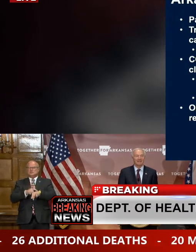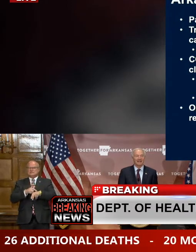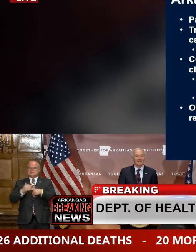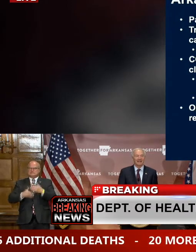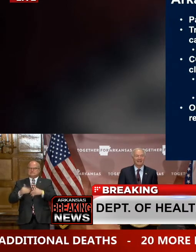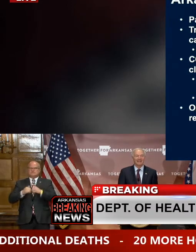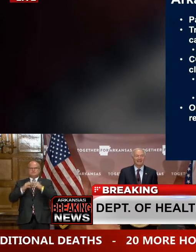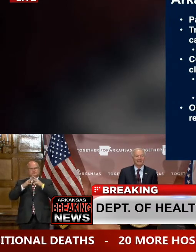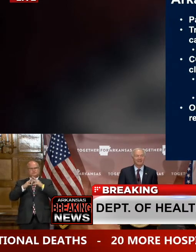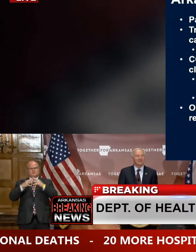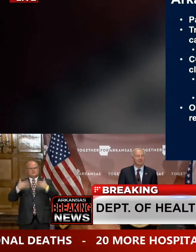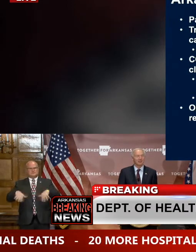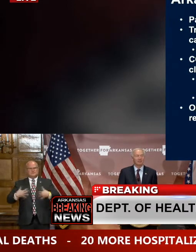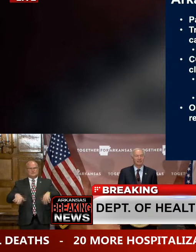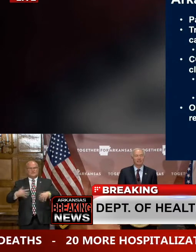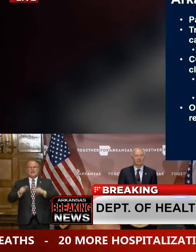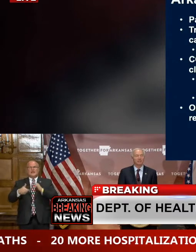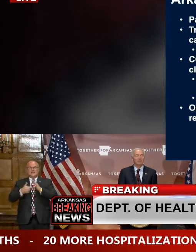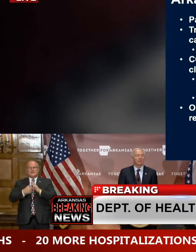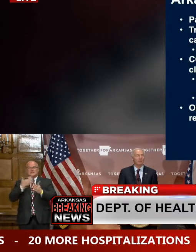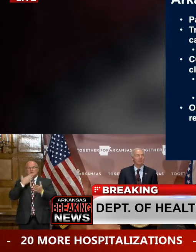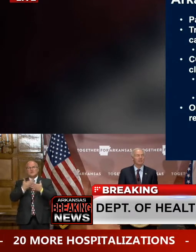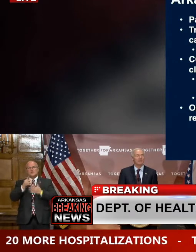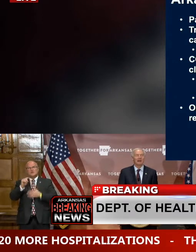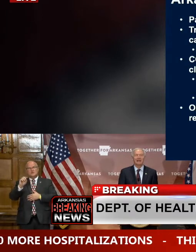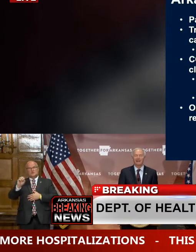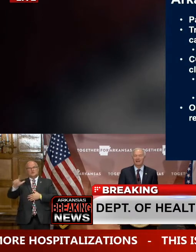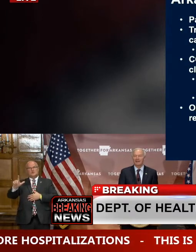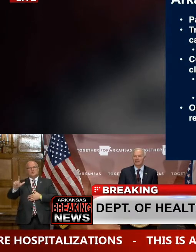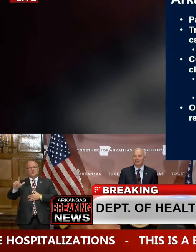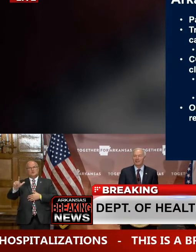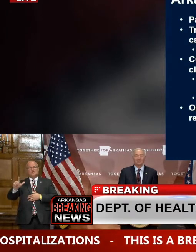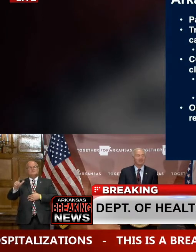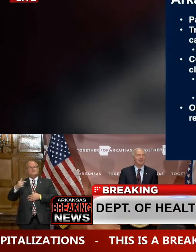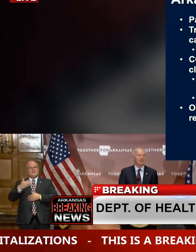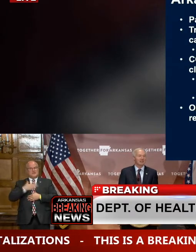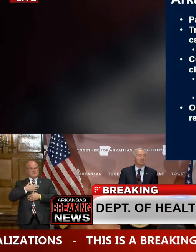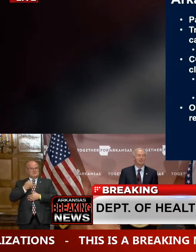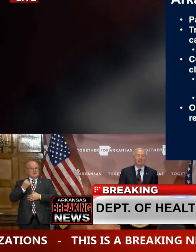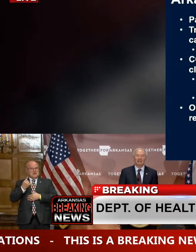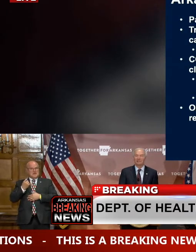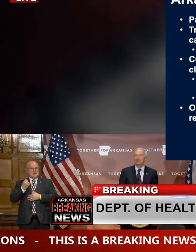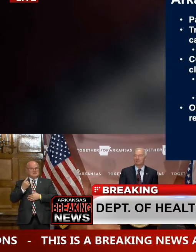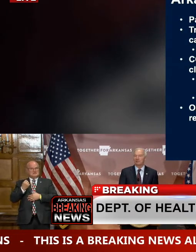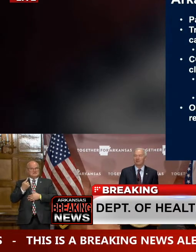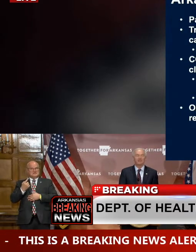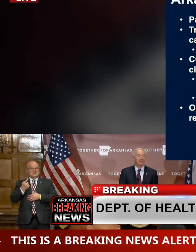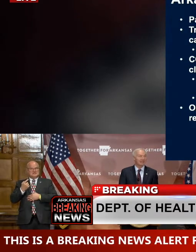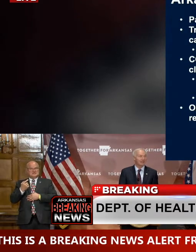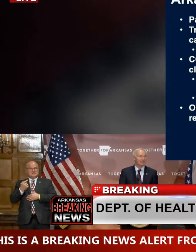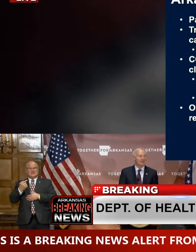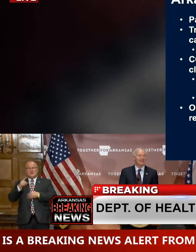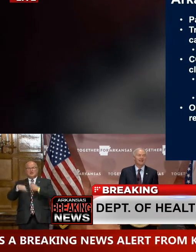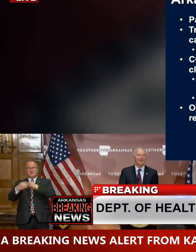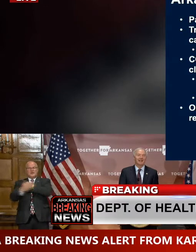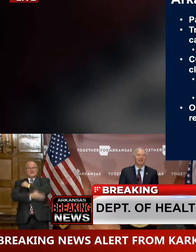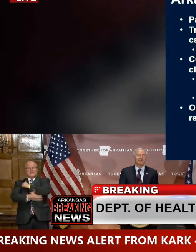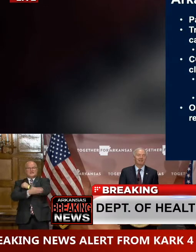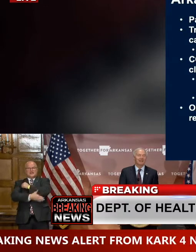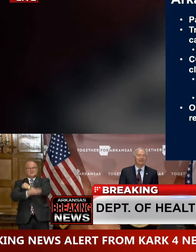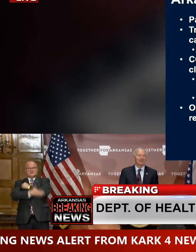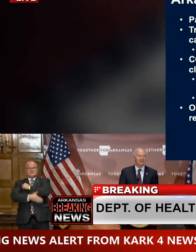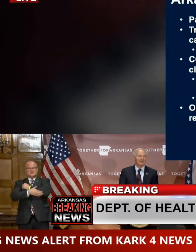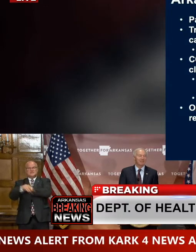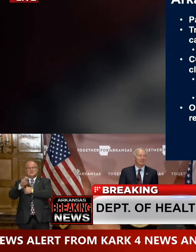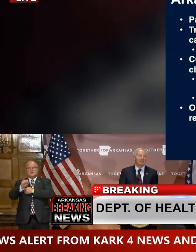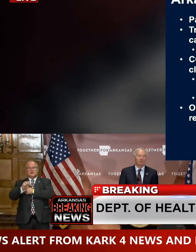time, and this is going to be a good tool for us. To my knowledge, there's not a system like this across the country,